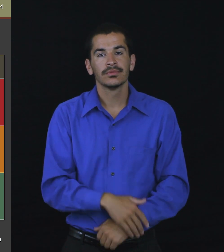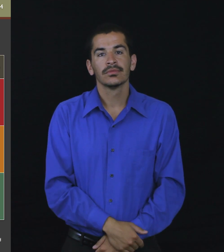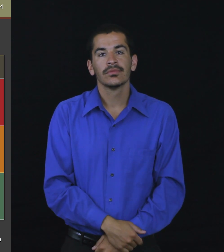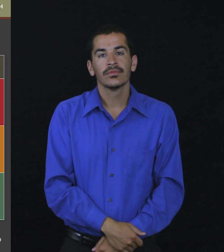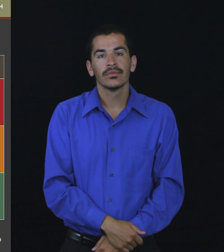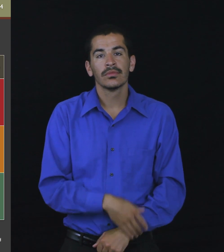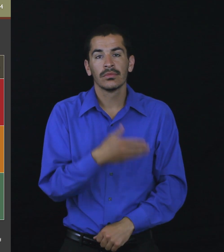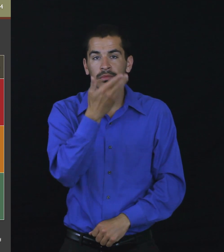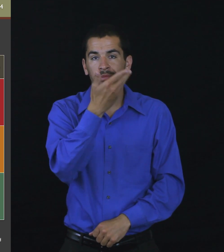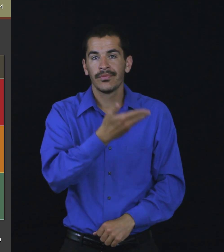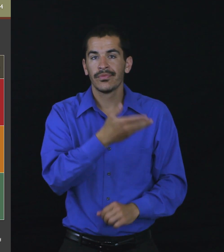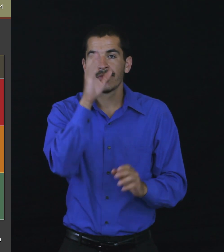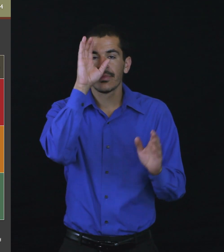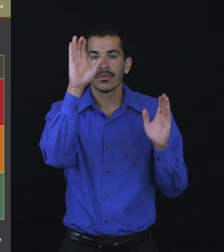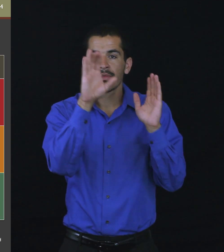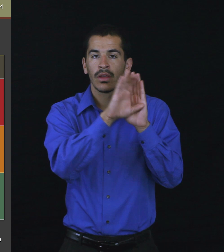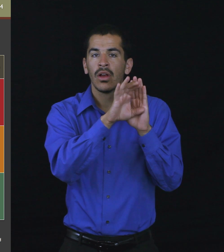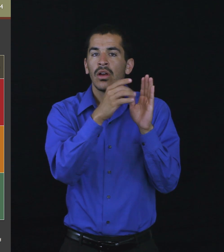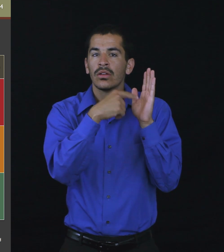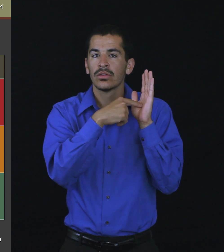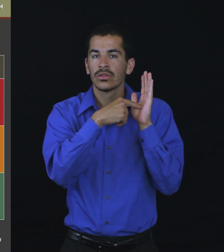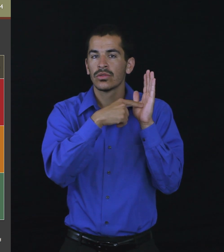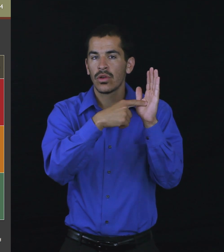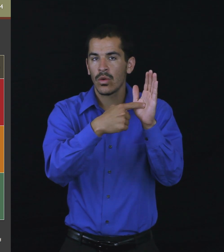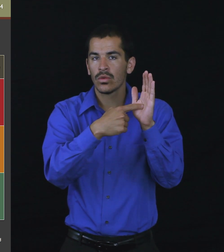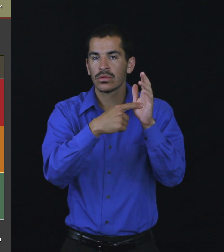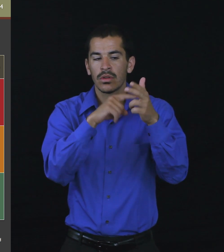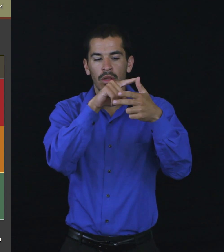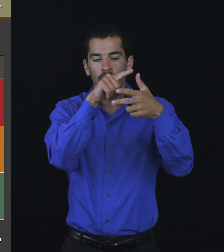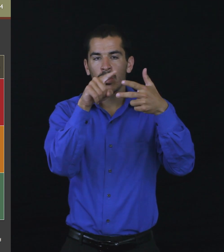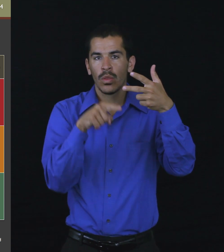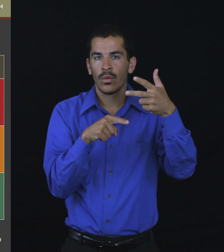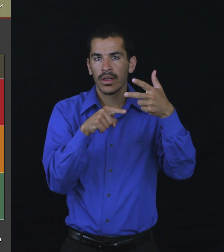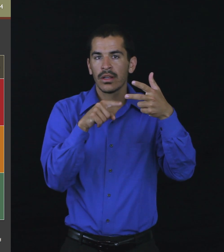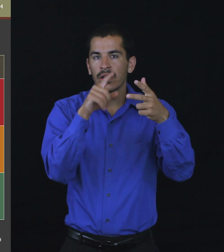This diagram compares all three options.